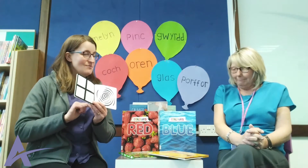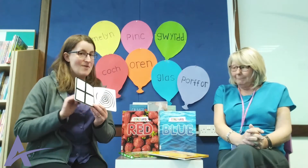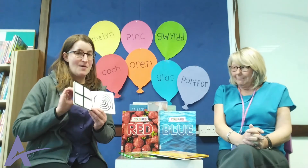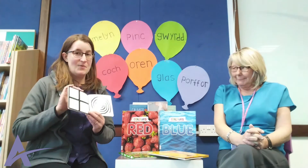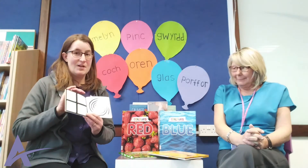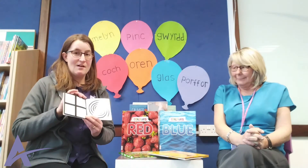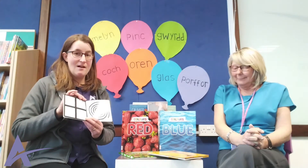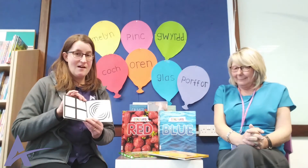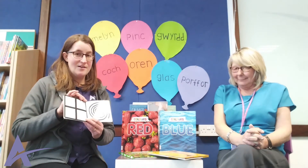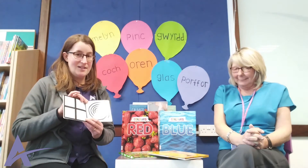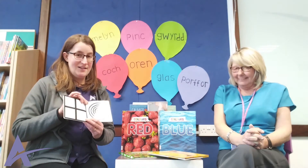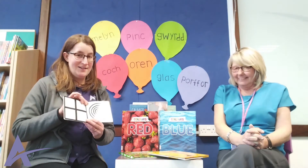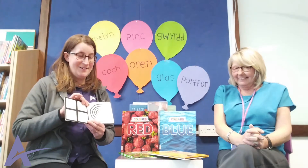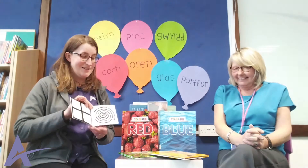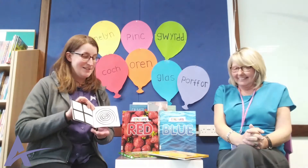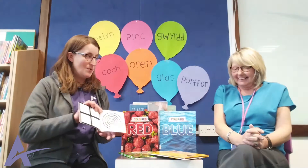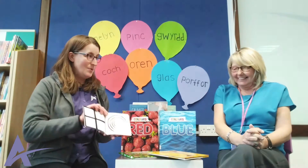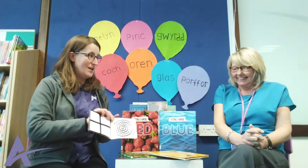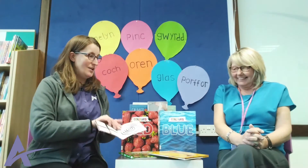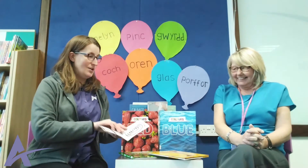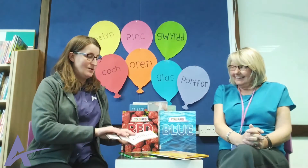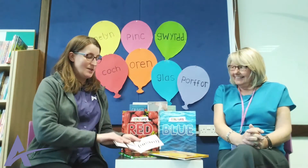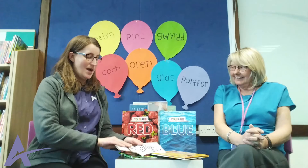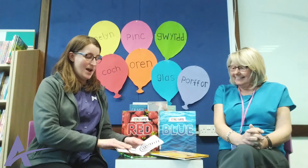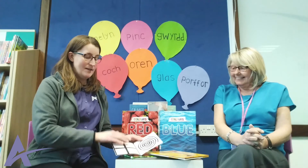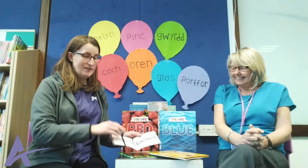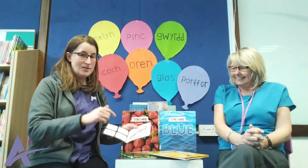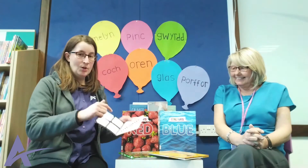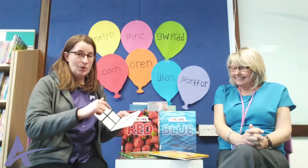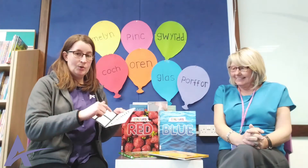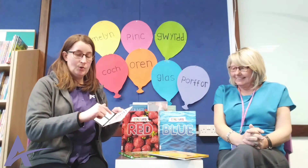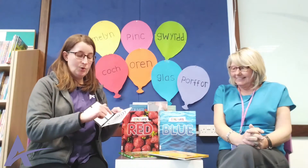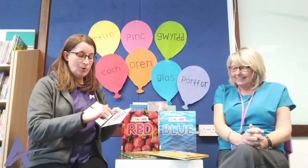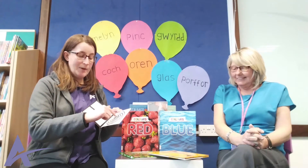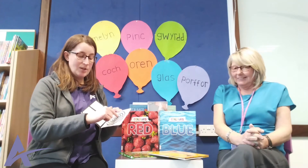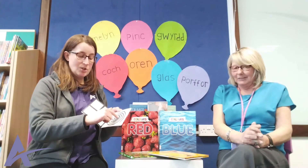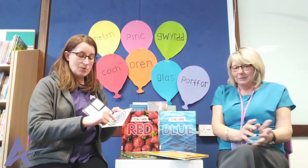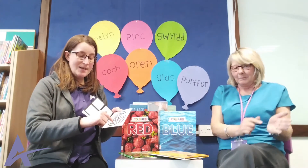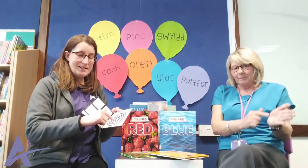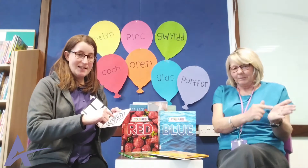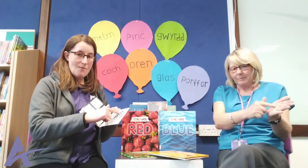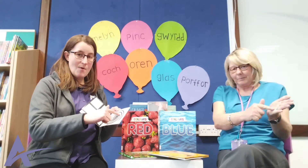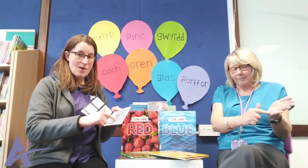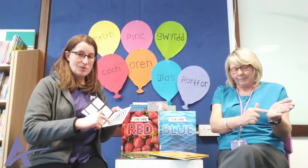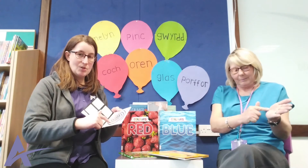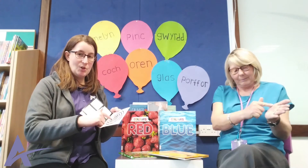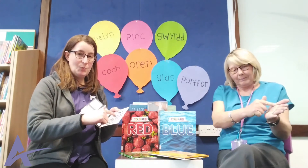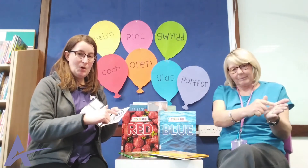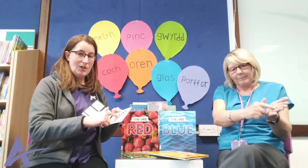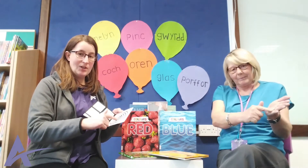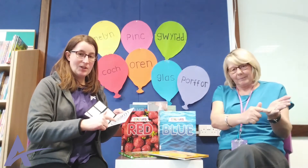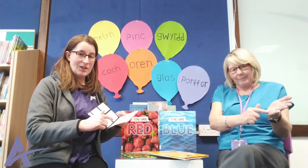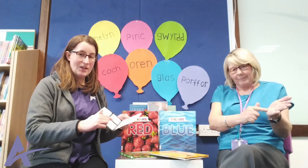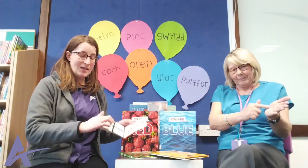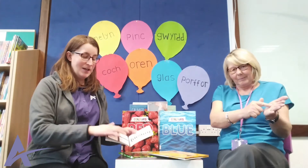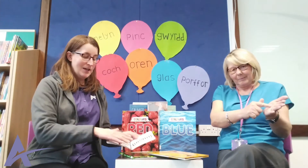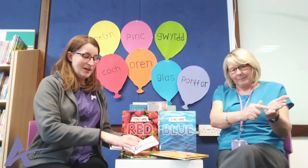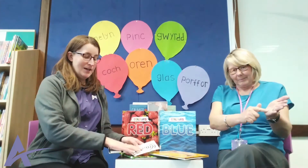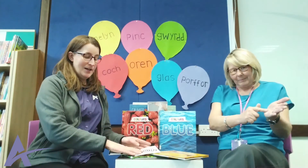round the garden. So we can use our hand or we can trace it around on the book and